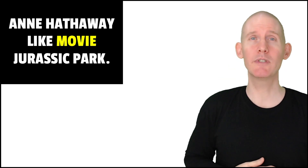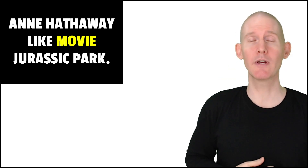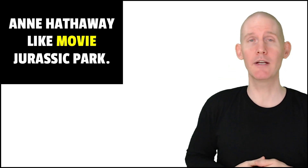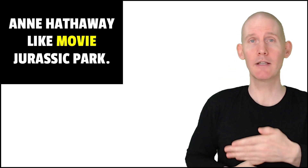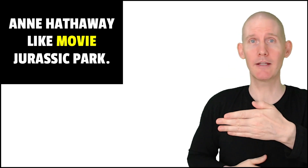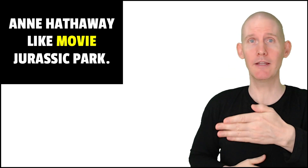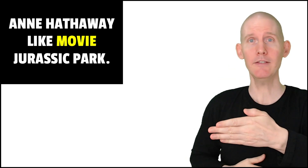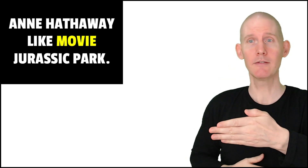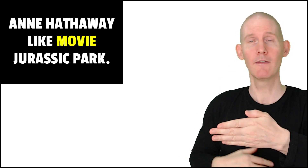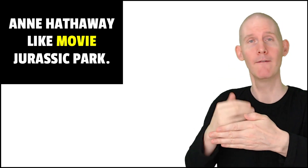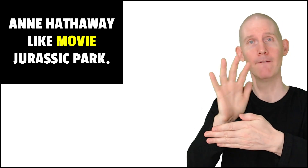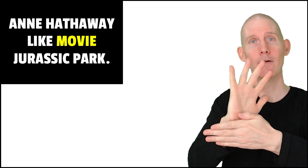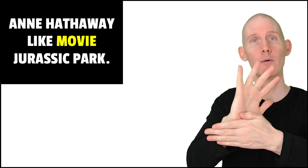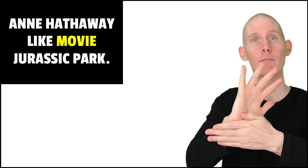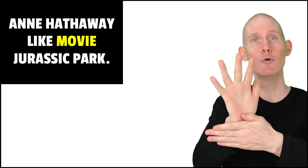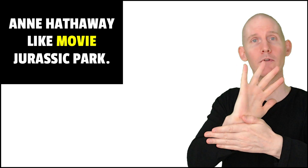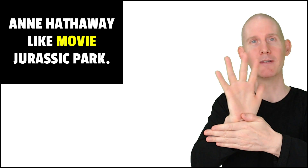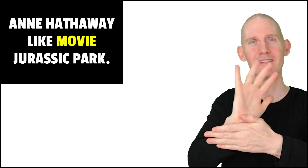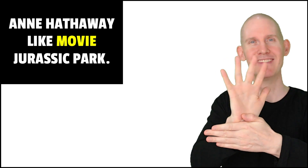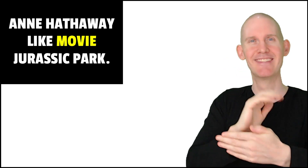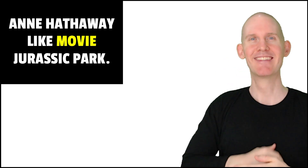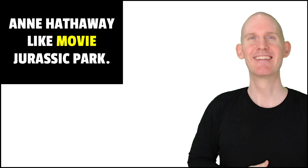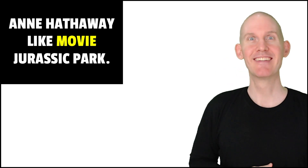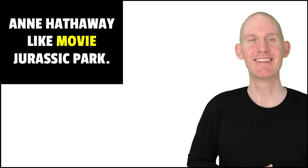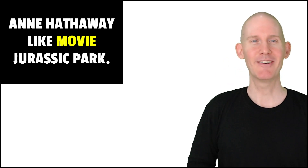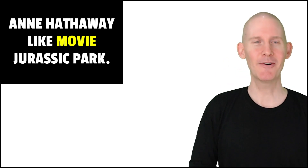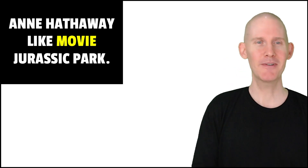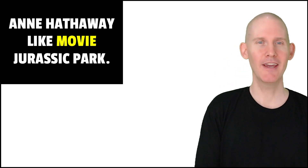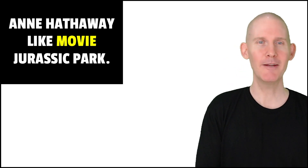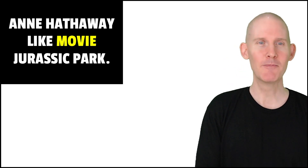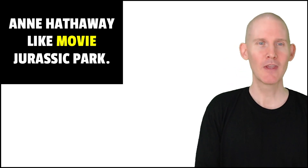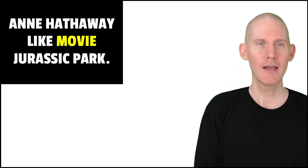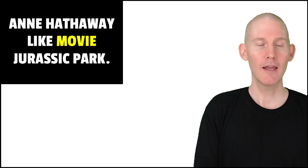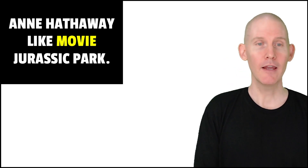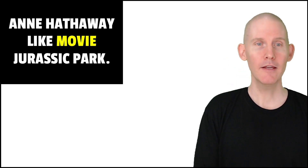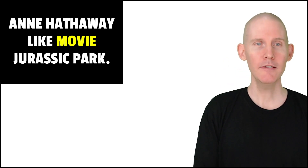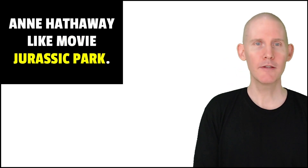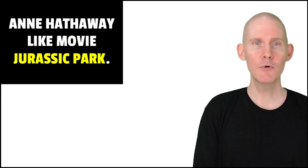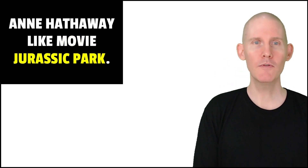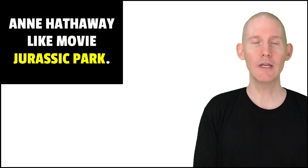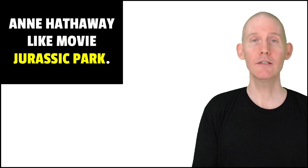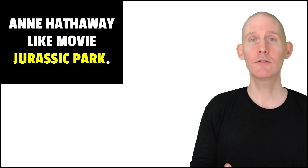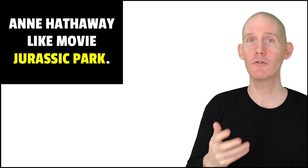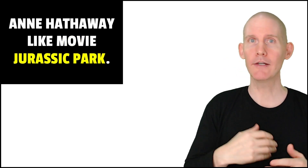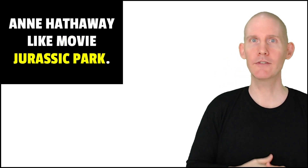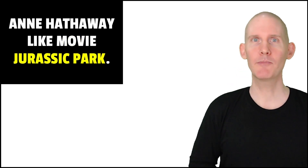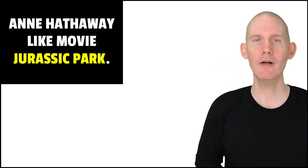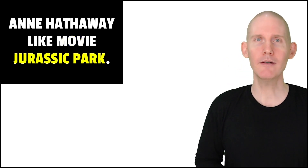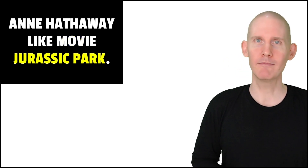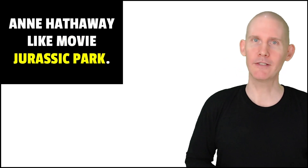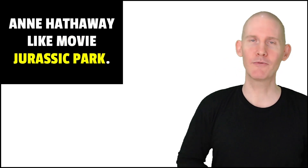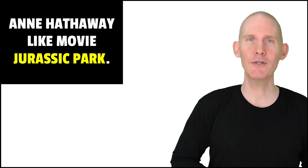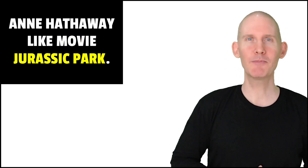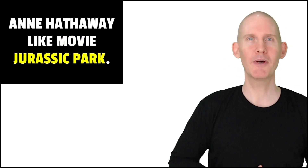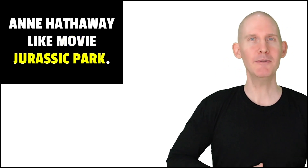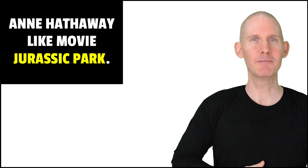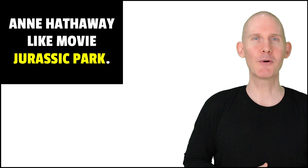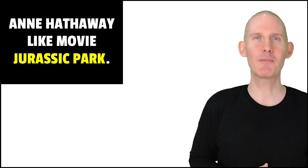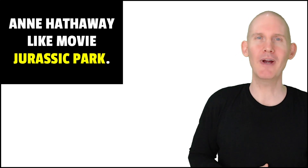signing it like this, movie. Okay, and the movie is Jurassic Park. Let's fingerspell. More practice,